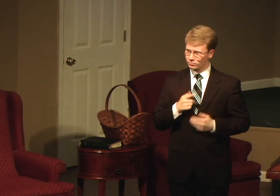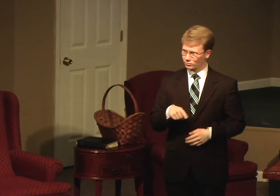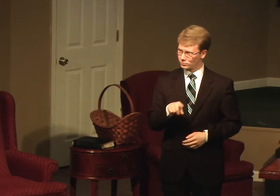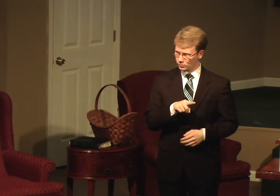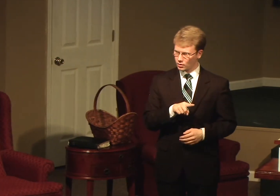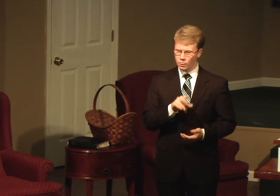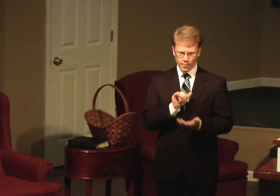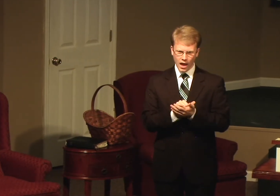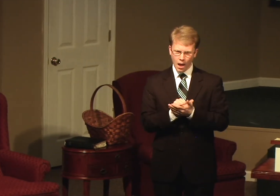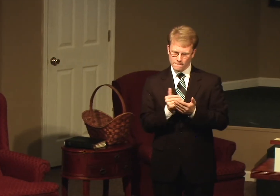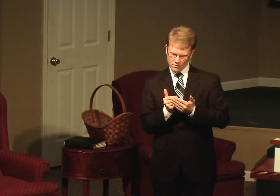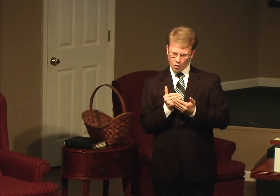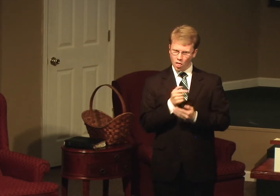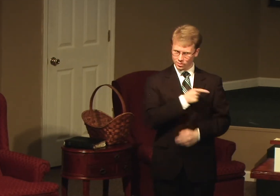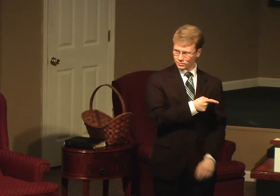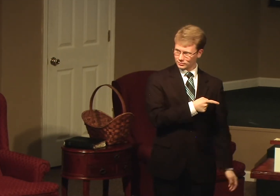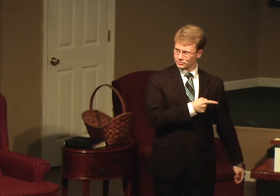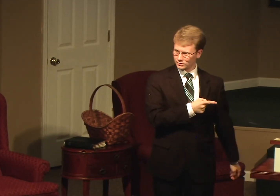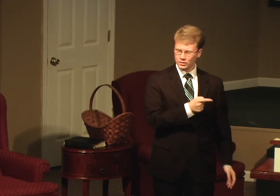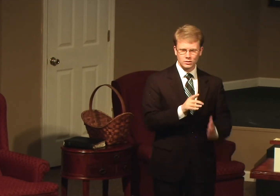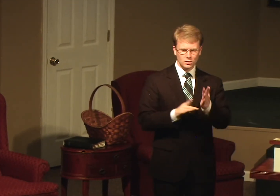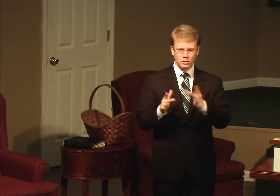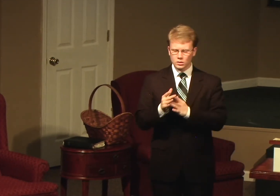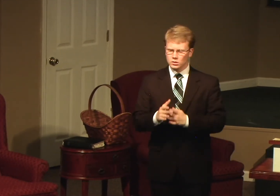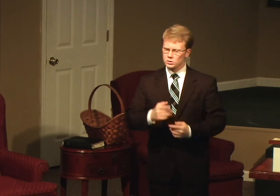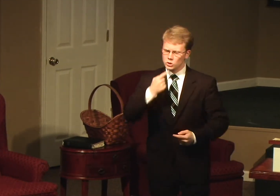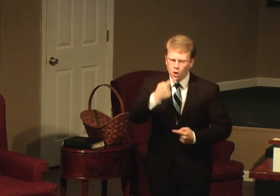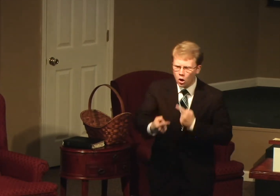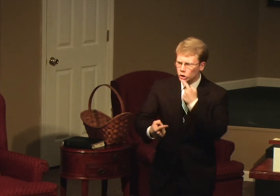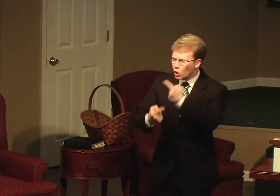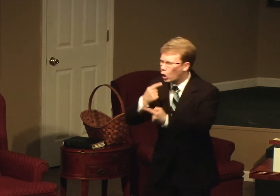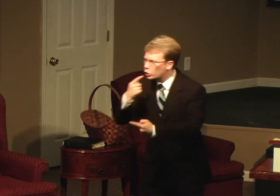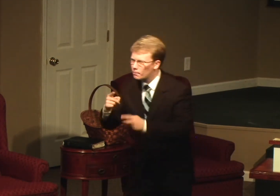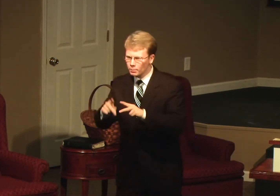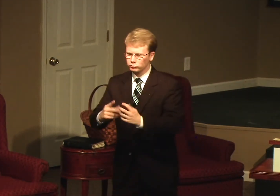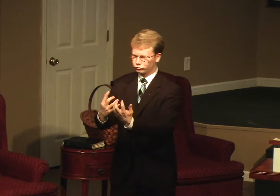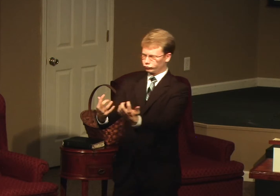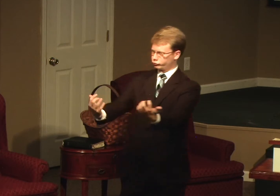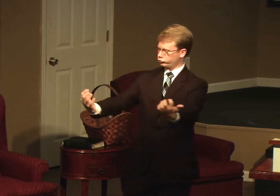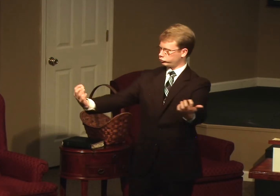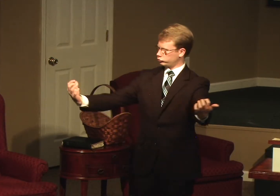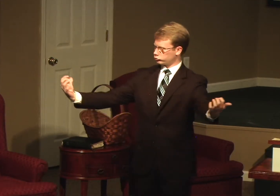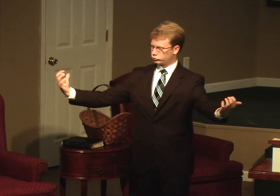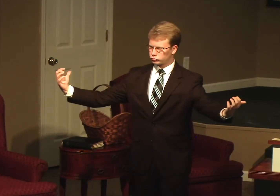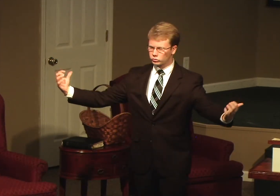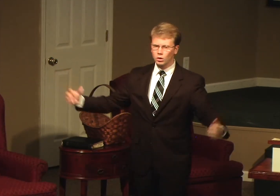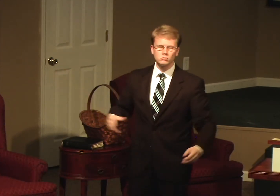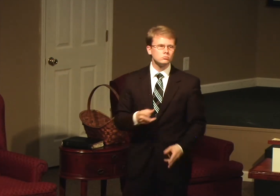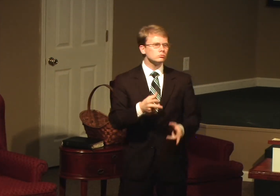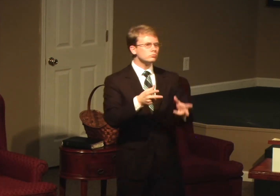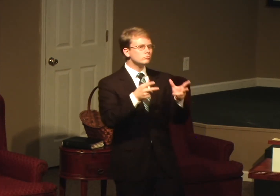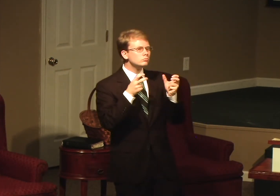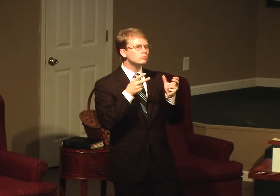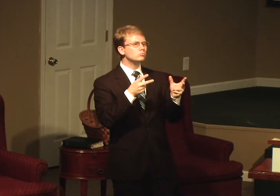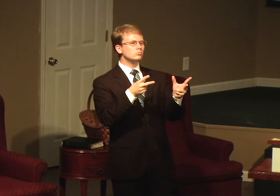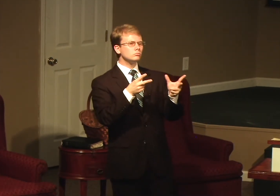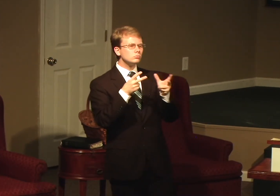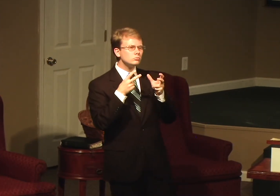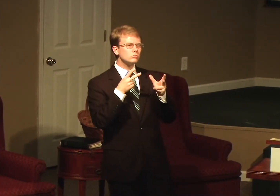the blessings, the Beatitudes. This is right before that. Jesus told the people there, the multitudes, He's speaking to them. And